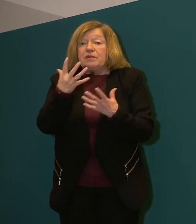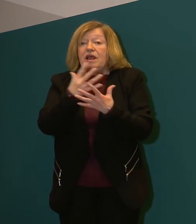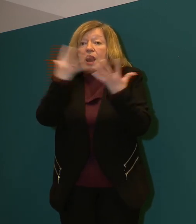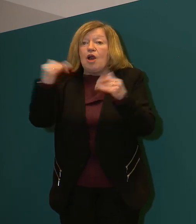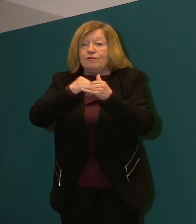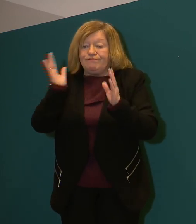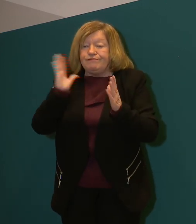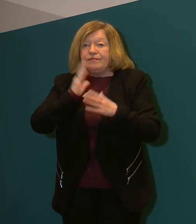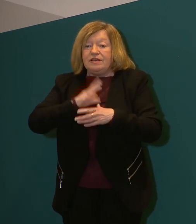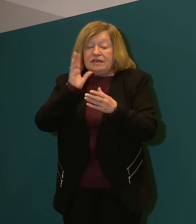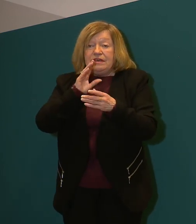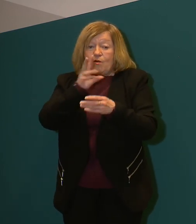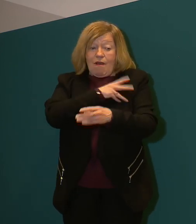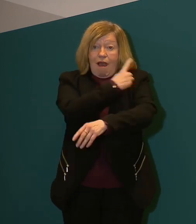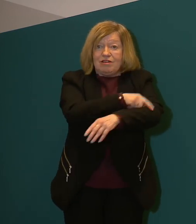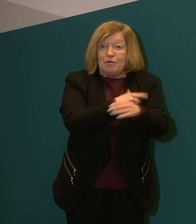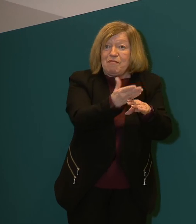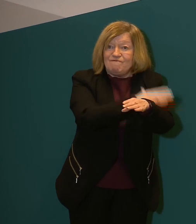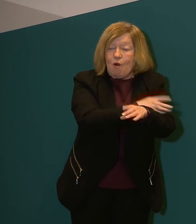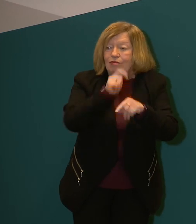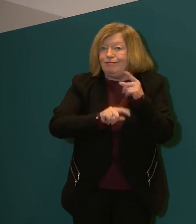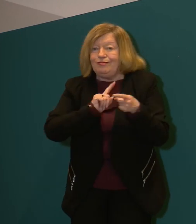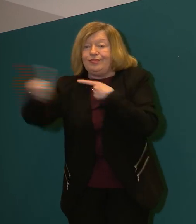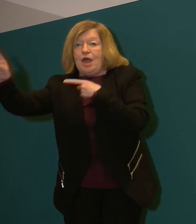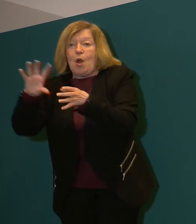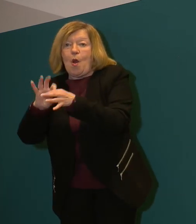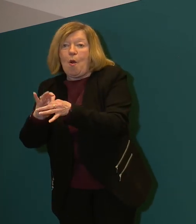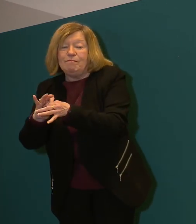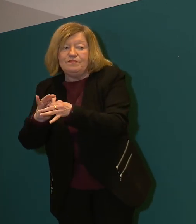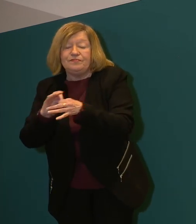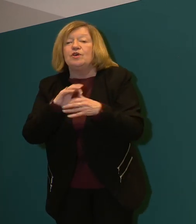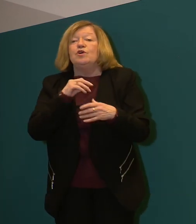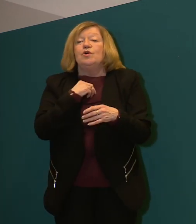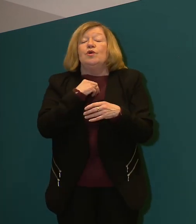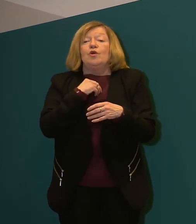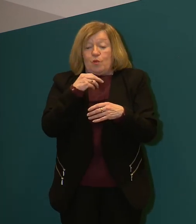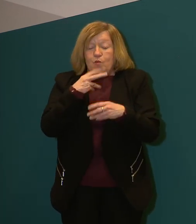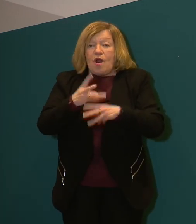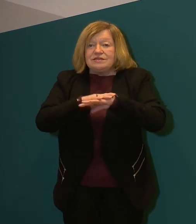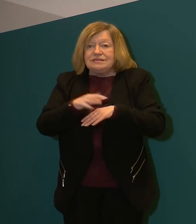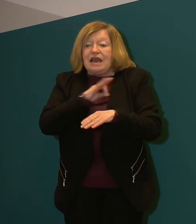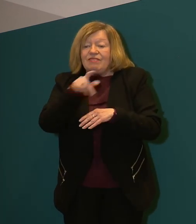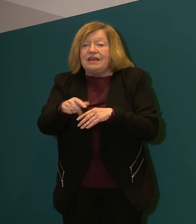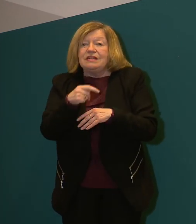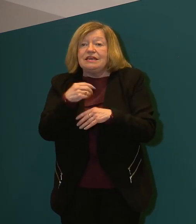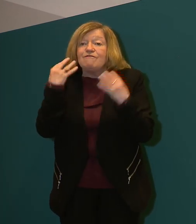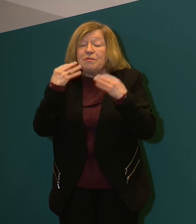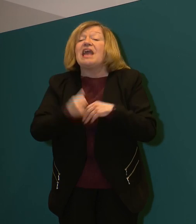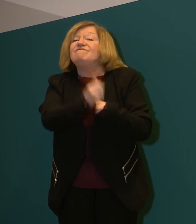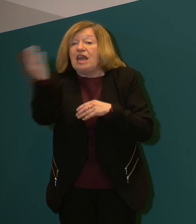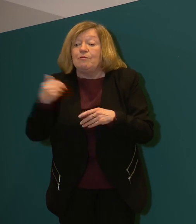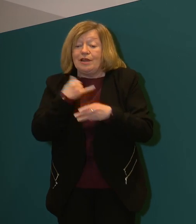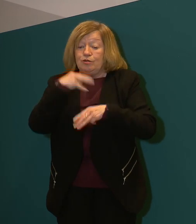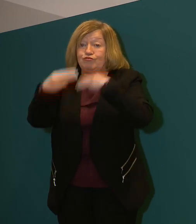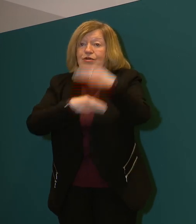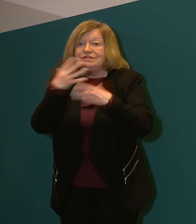of discharges from people who've been hospitalised as opposed to hospitalised in intensive care units. But we do want to make that data available to you. We're in the